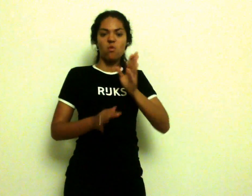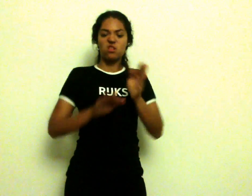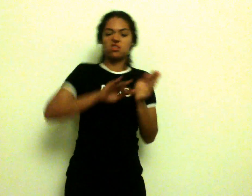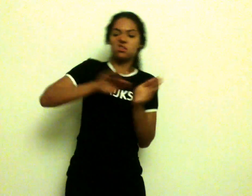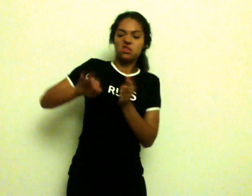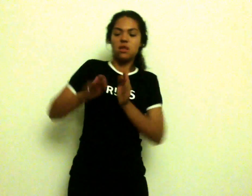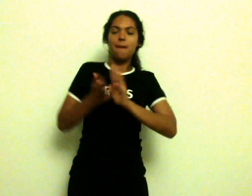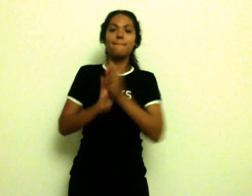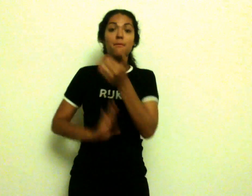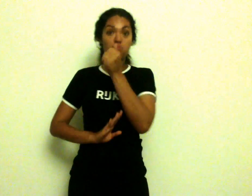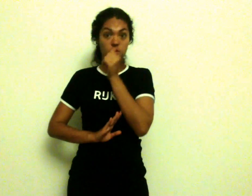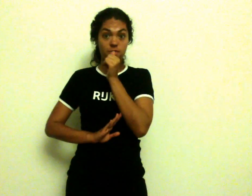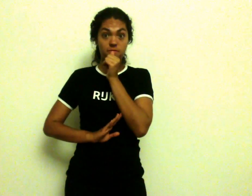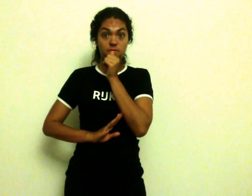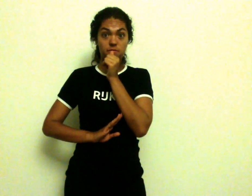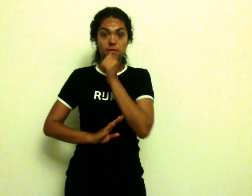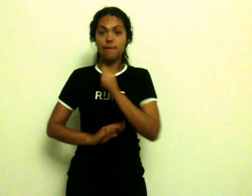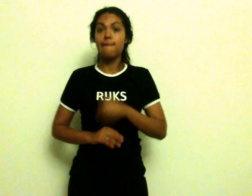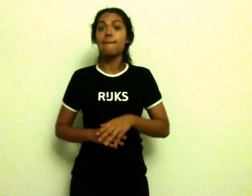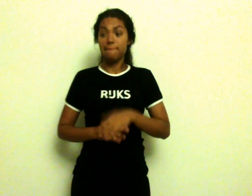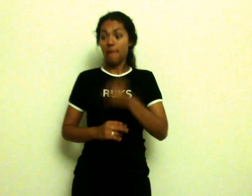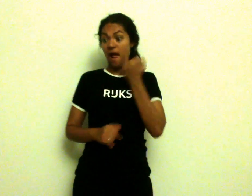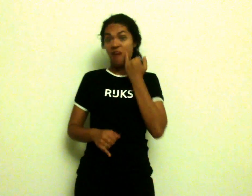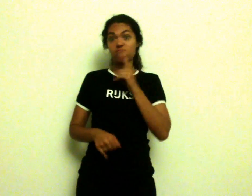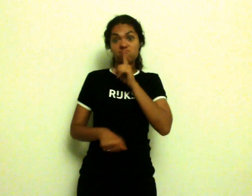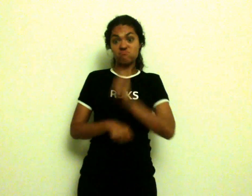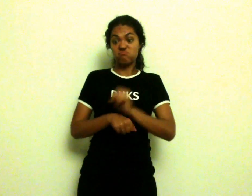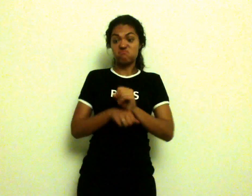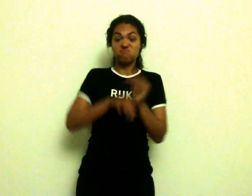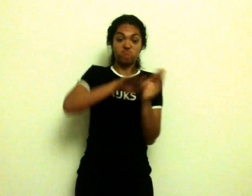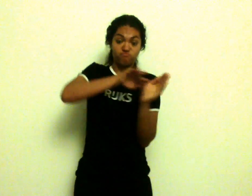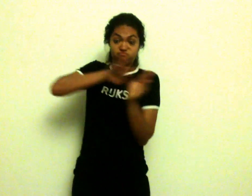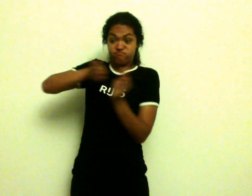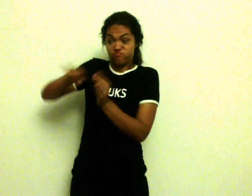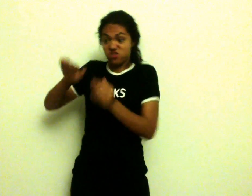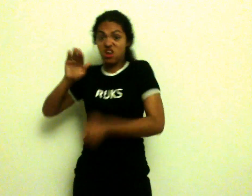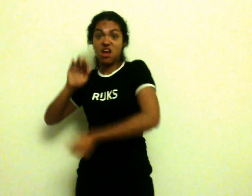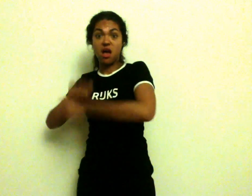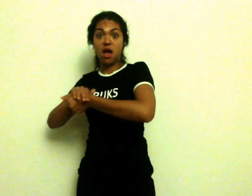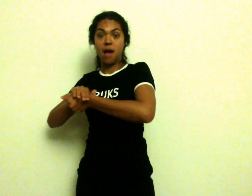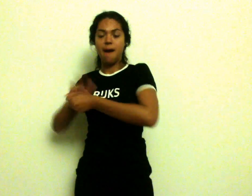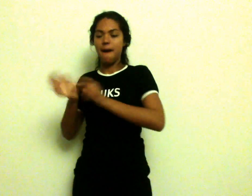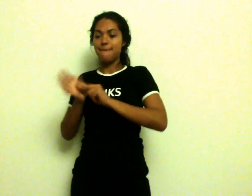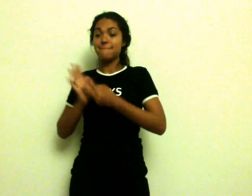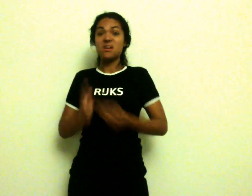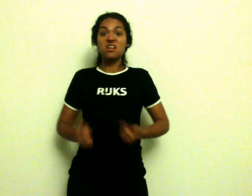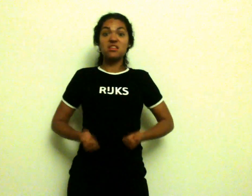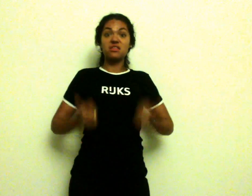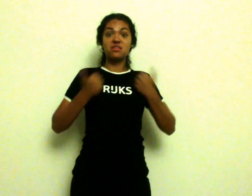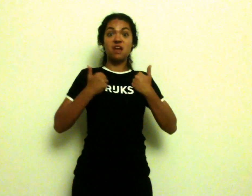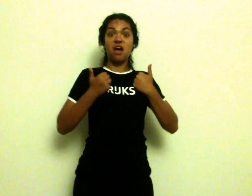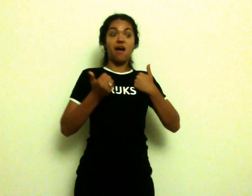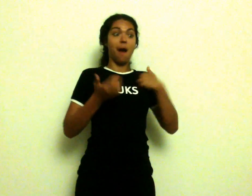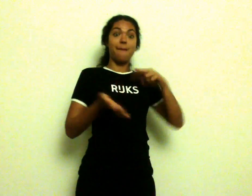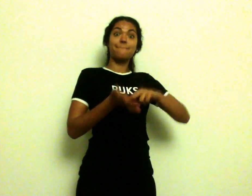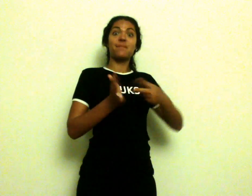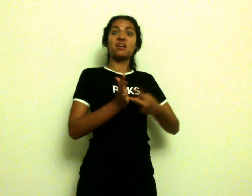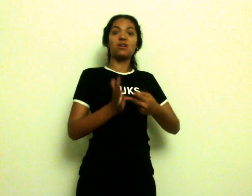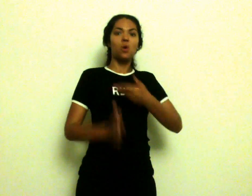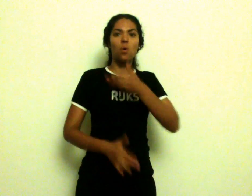will really end up doing is breaking life's thread of meaning. You see an average young person in high school today, and he or